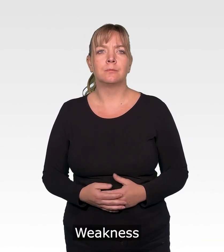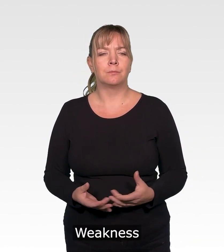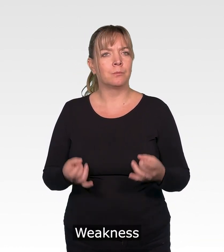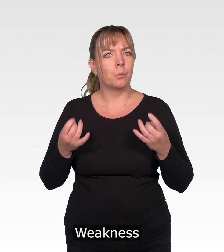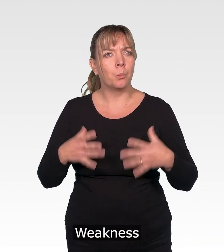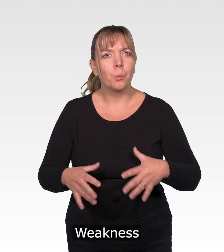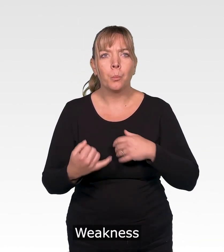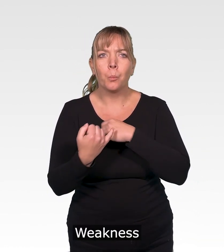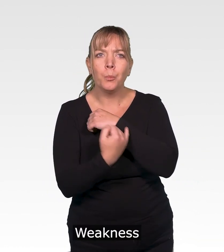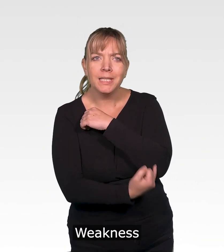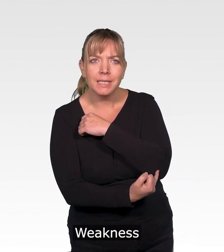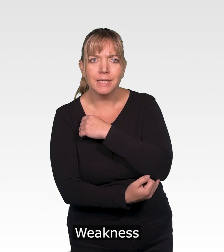weakness,